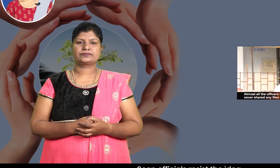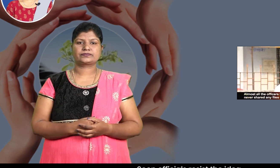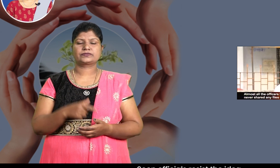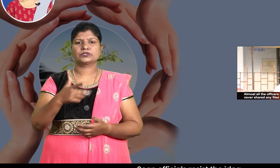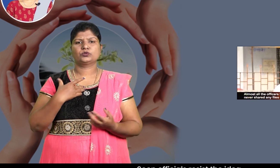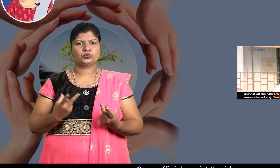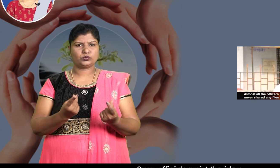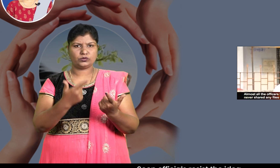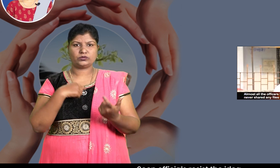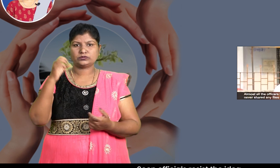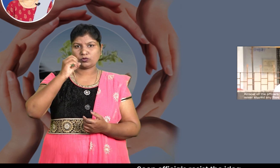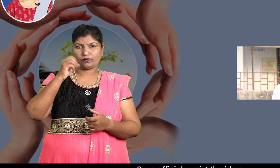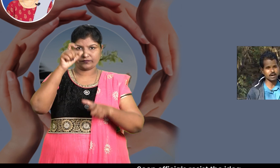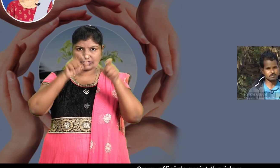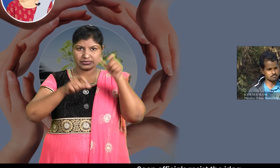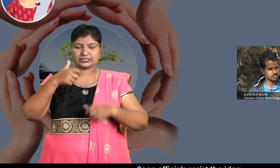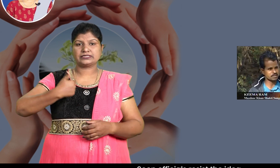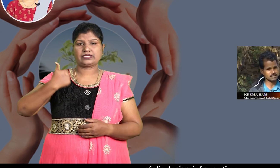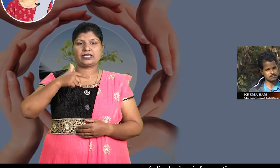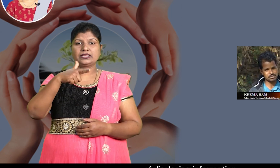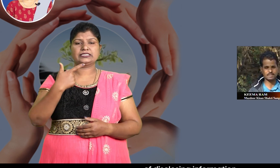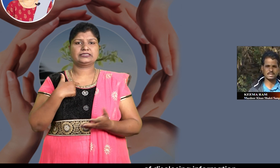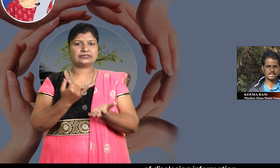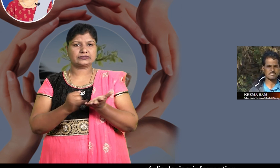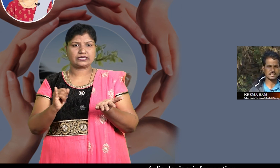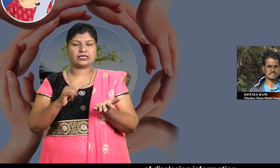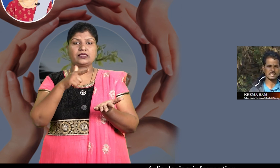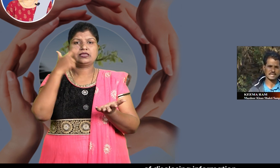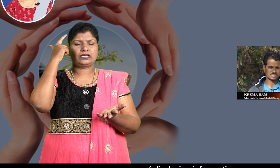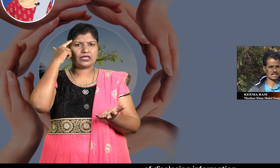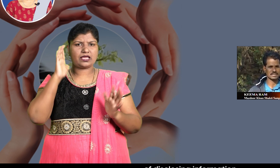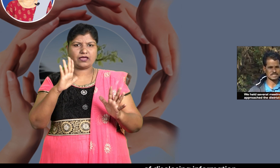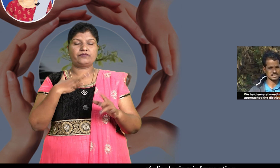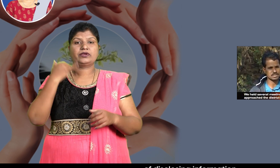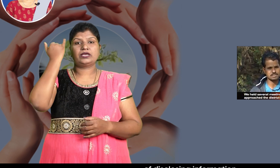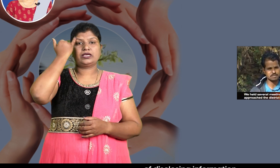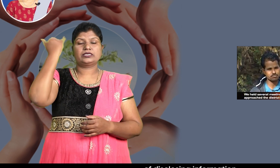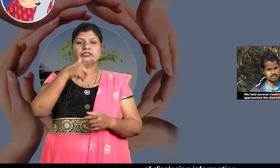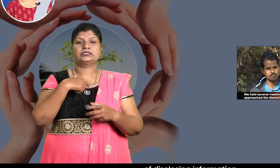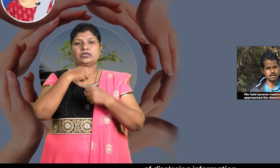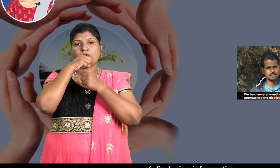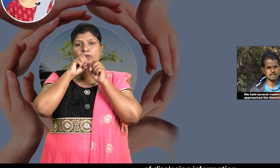Soon officials resist the idea of disclosing the information.